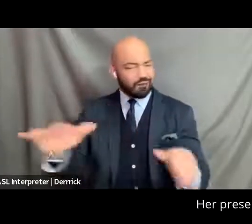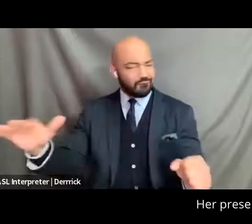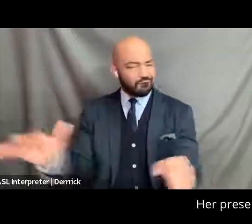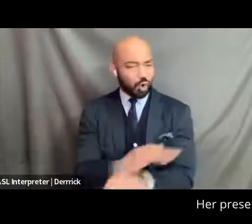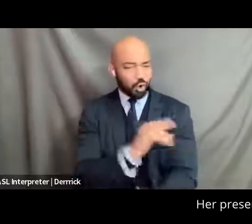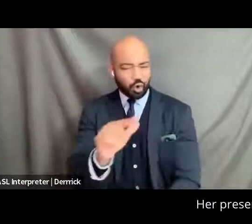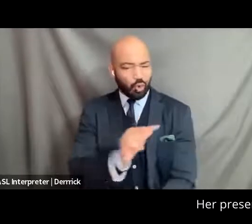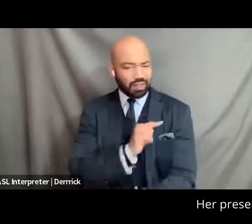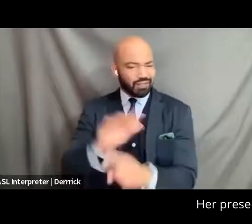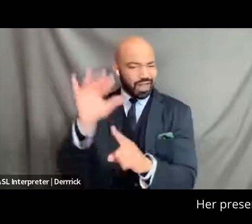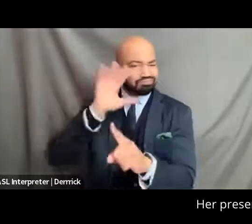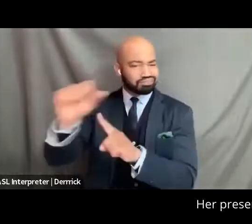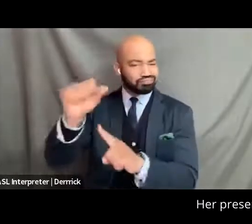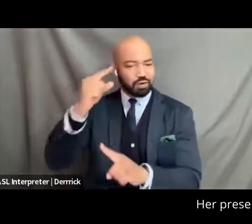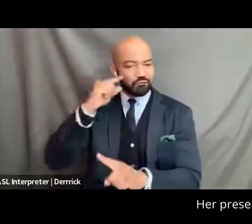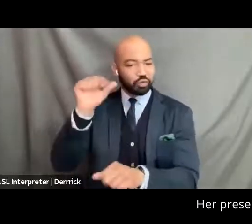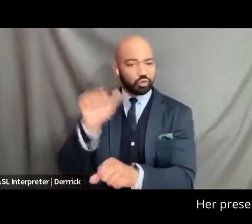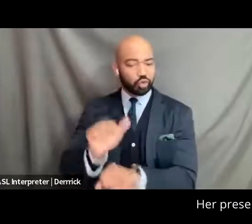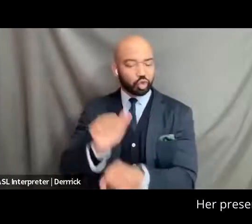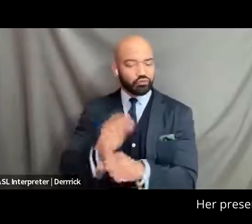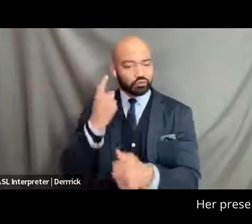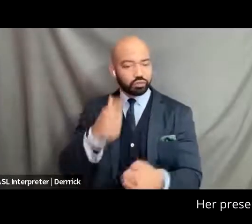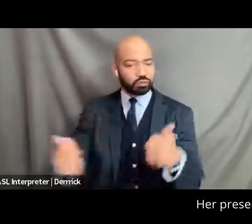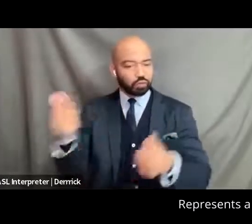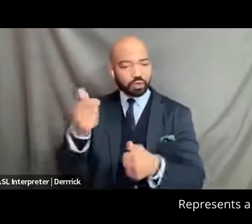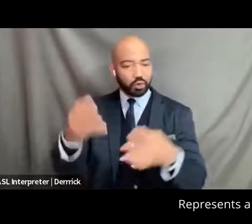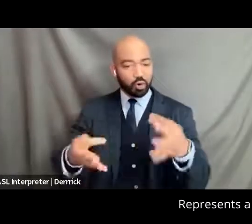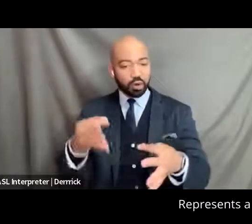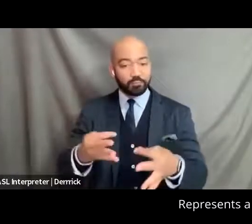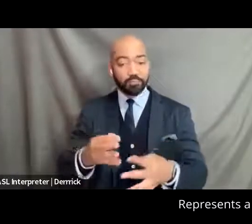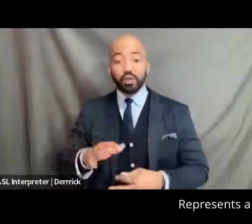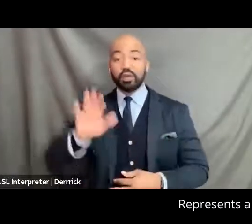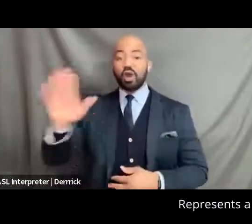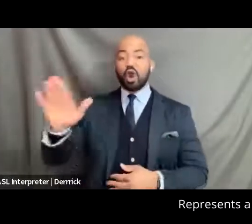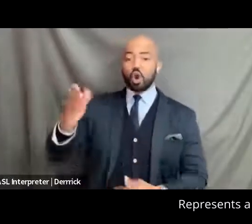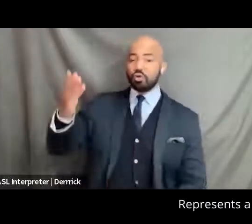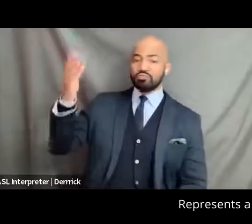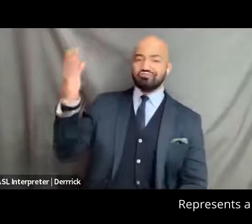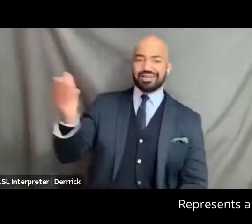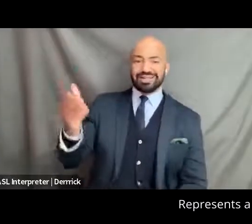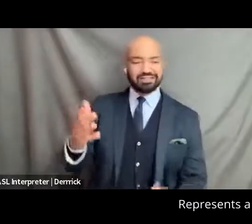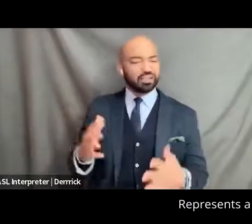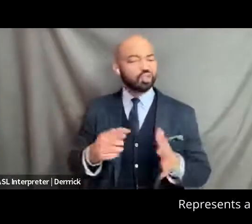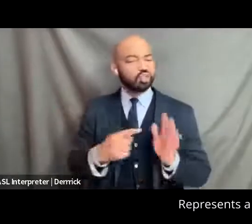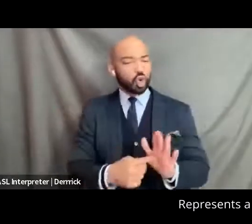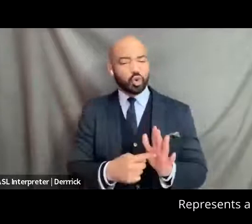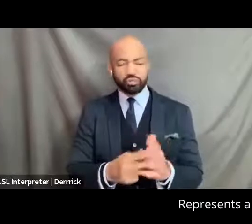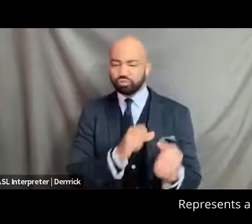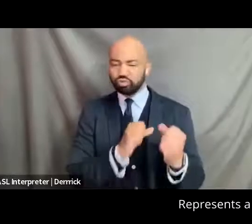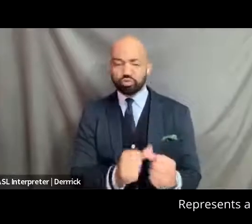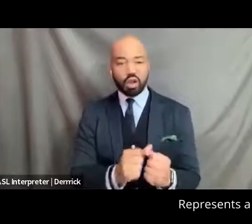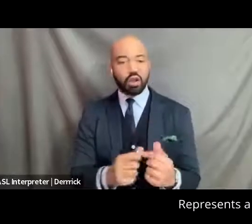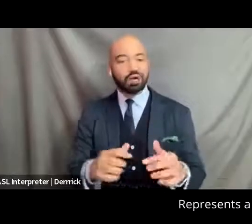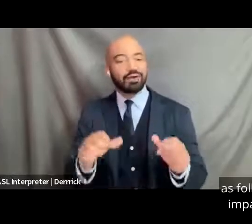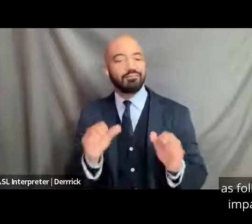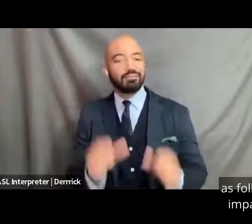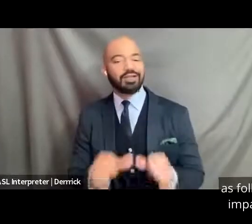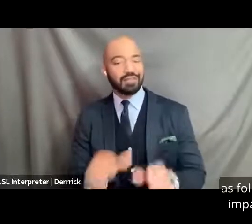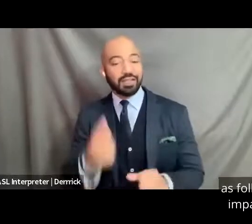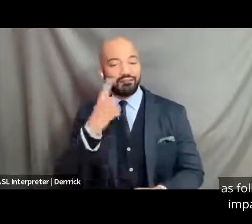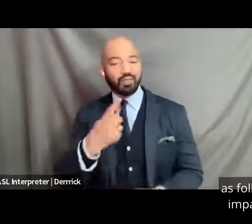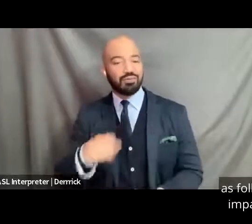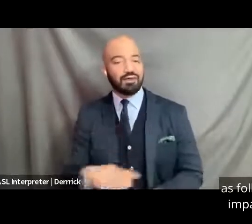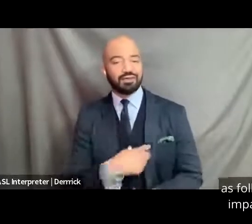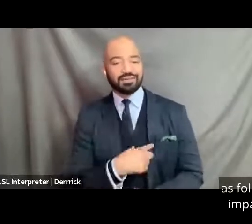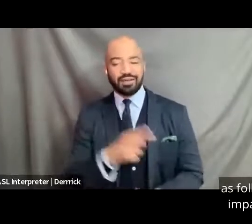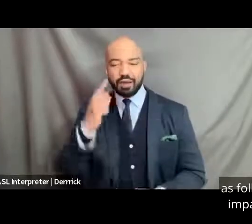her presence is also a possibility represents a powerful possibility for us as folks who